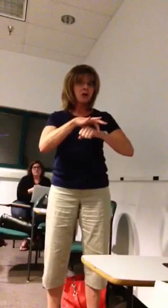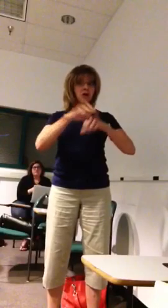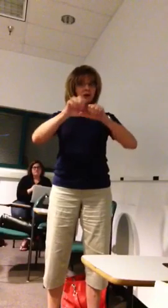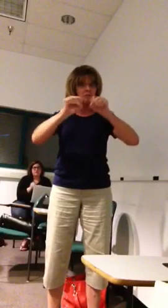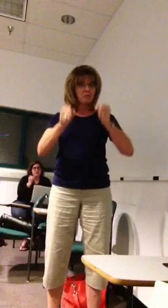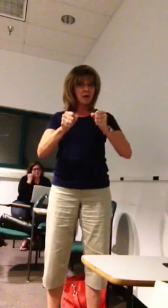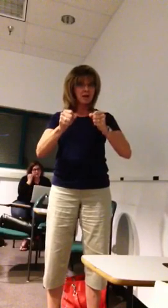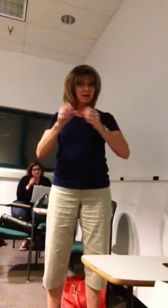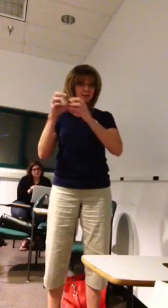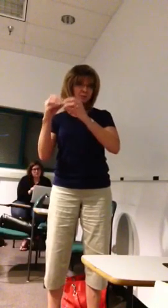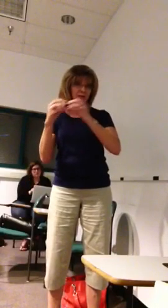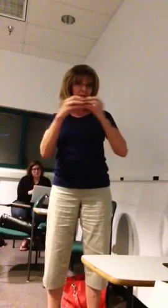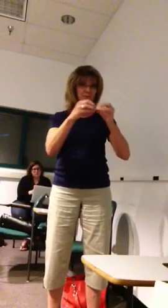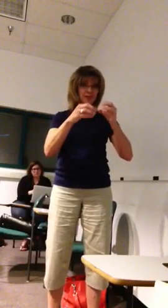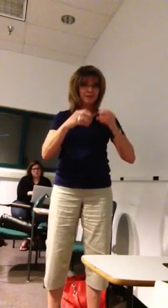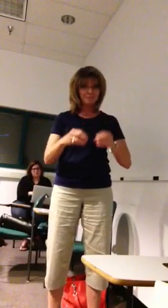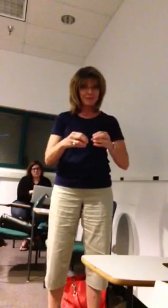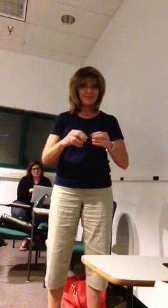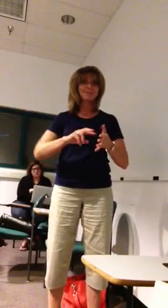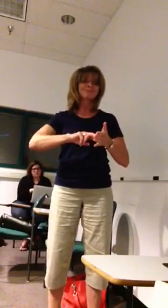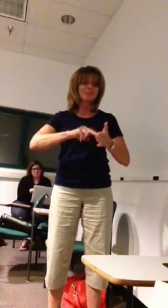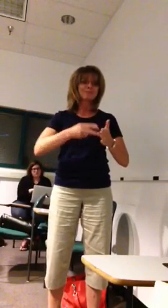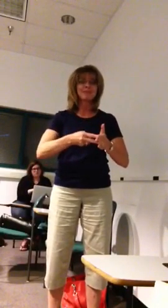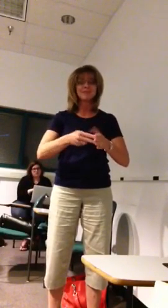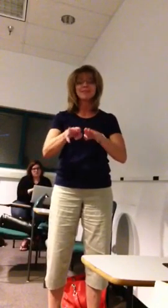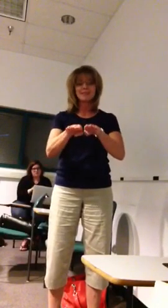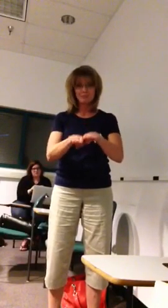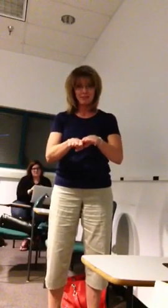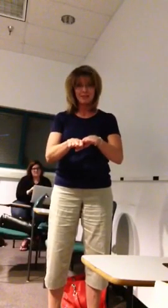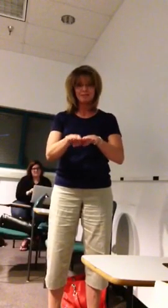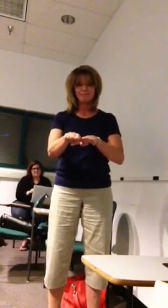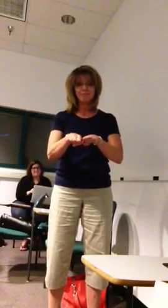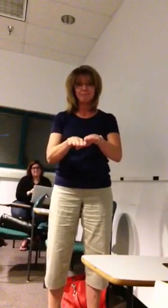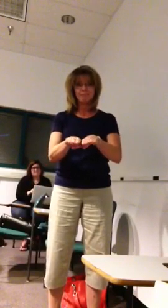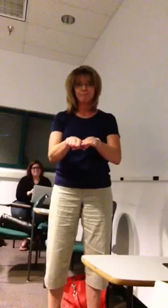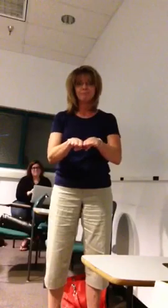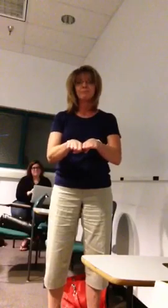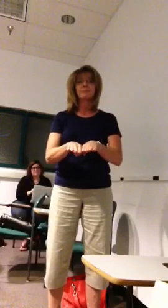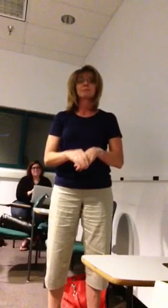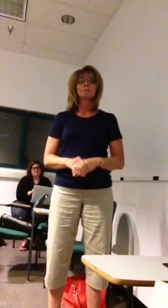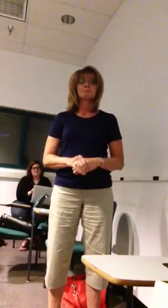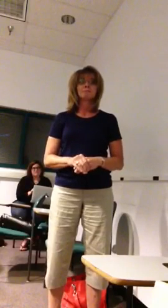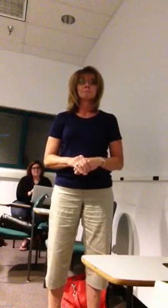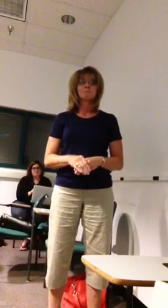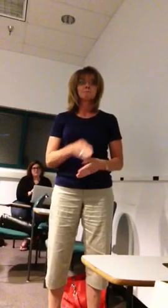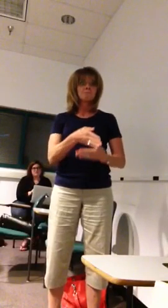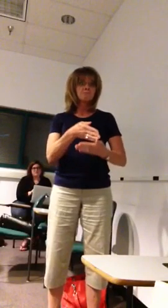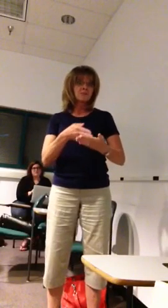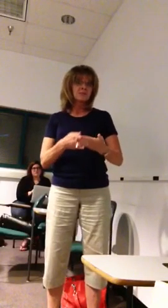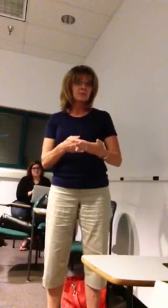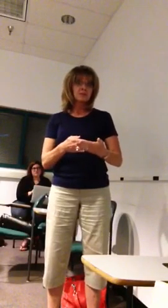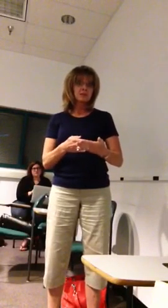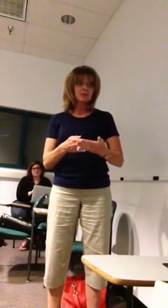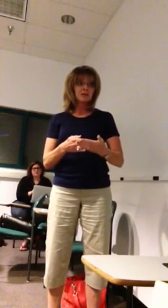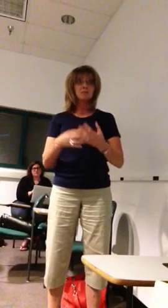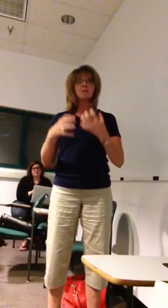by tectonic plates. And we can say some carry continents, and we call them continental.